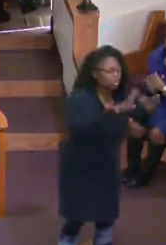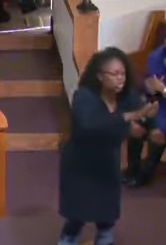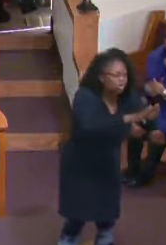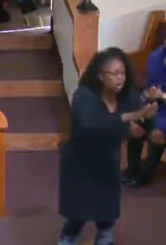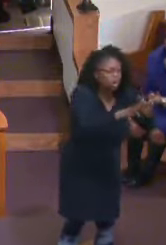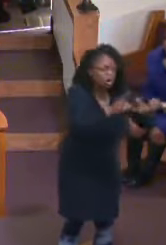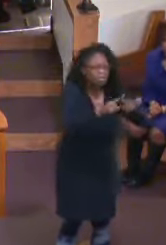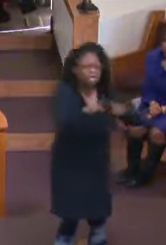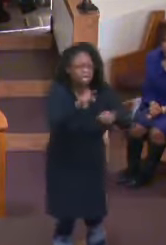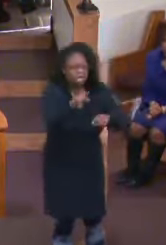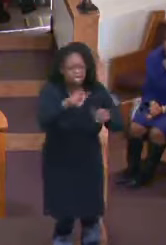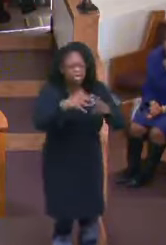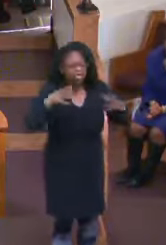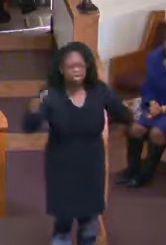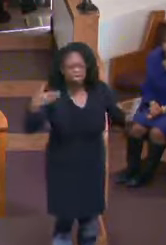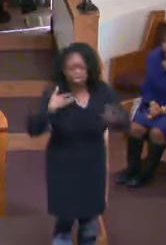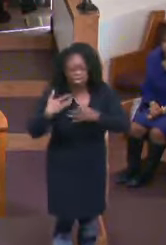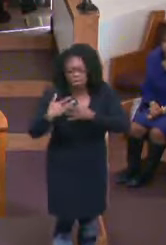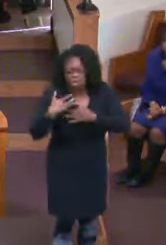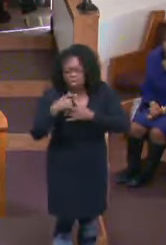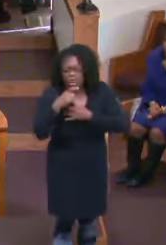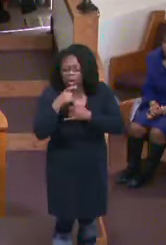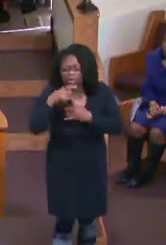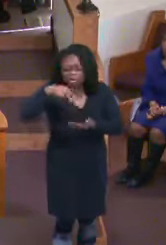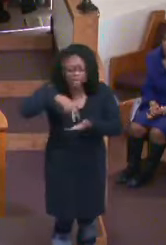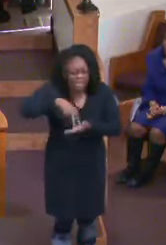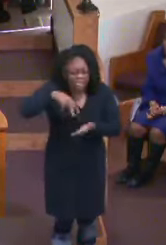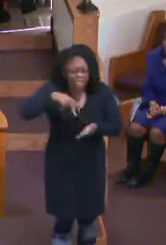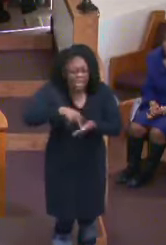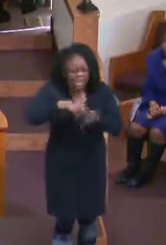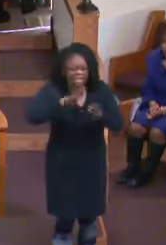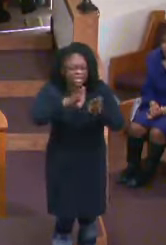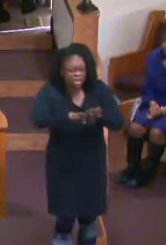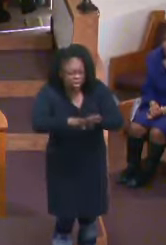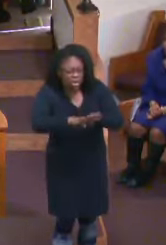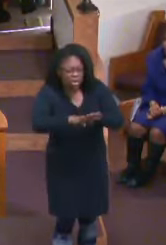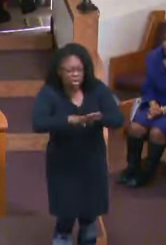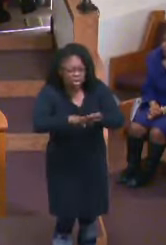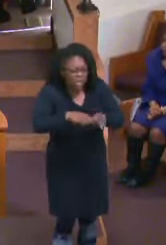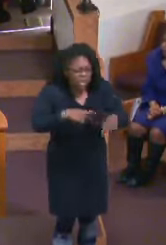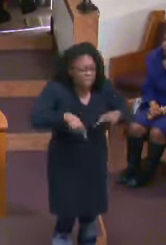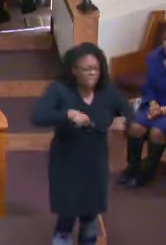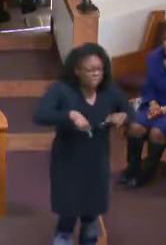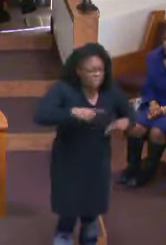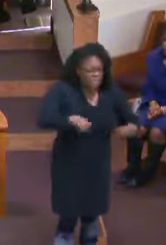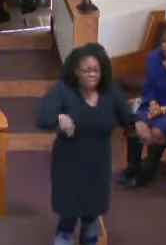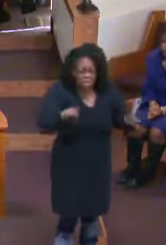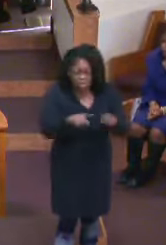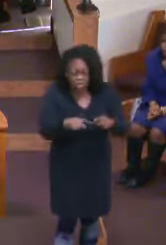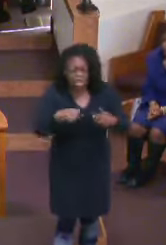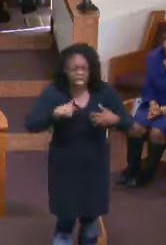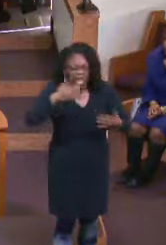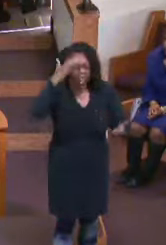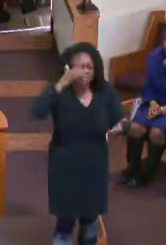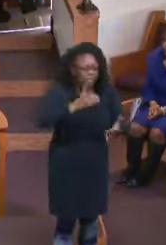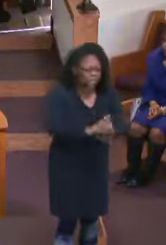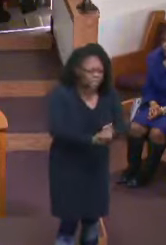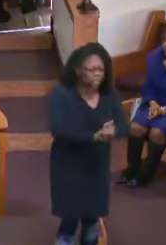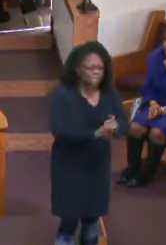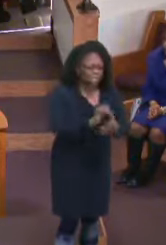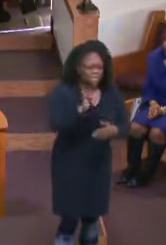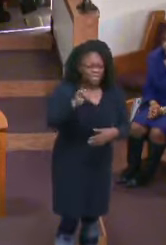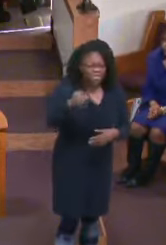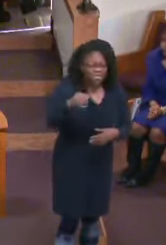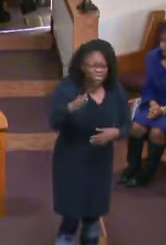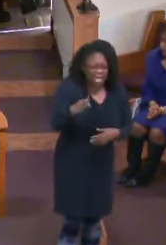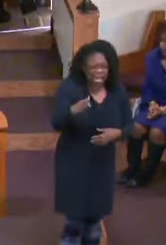too concerned about who's standing at the door. They are intimidating you and have you believing that their job is to